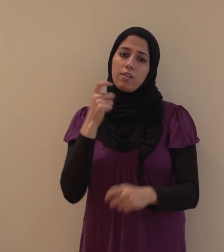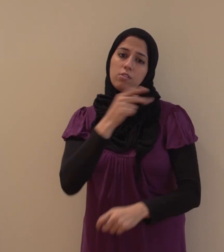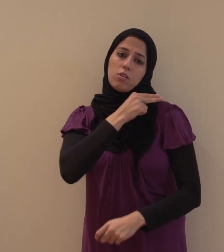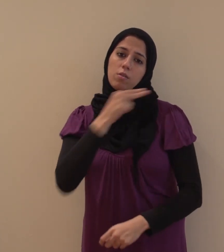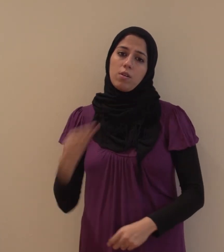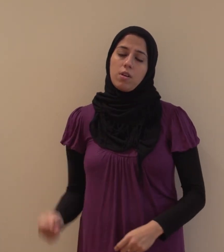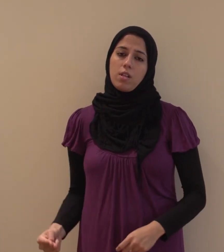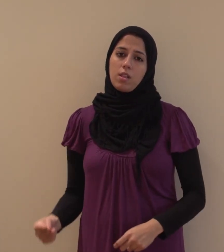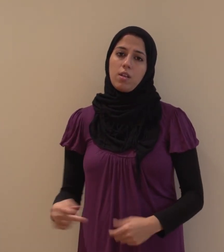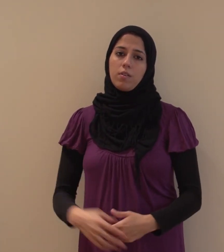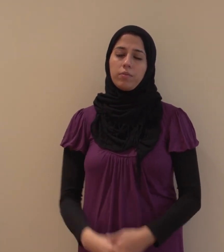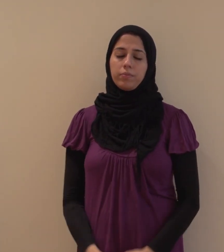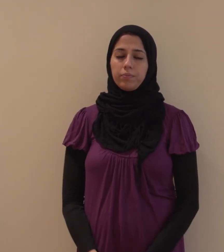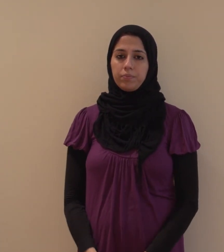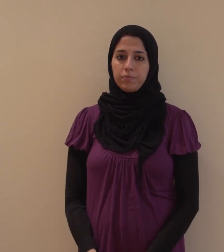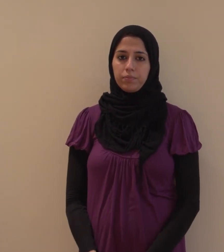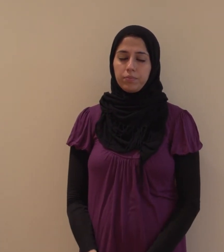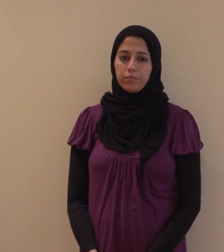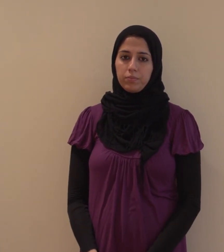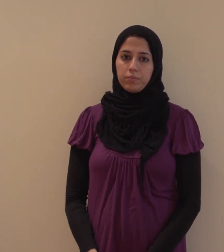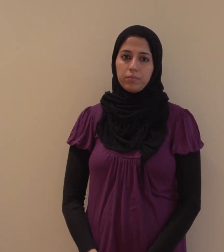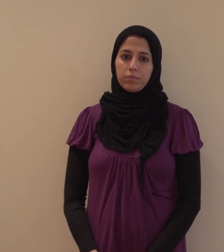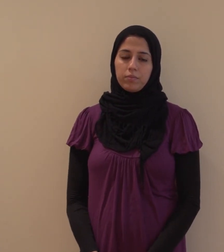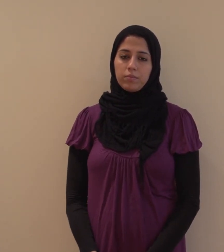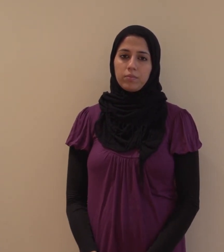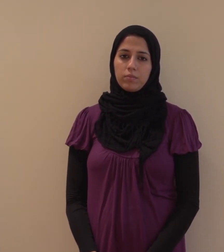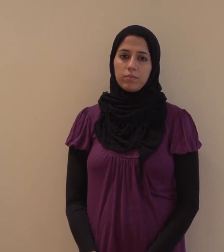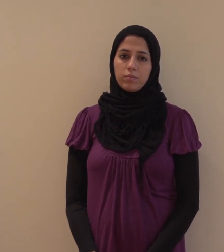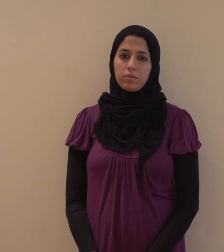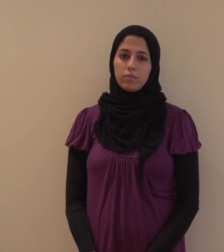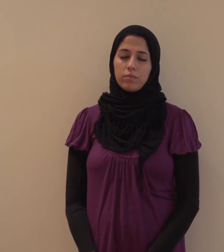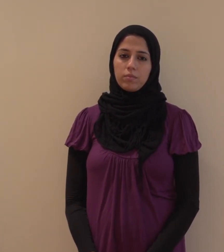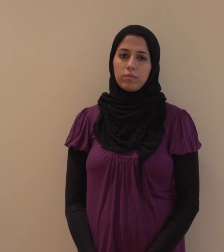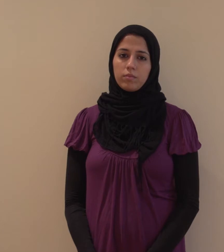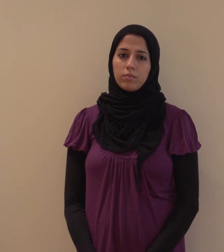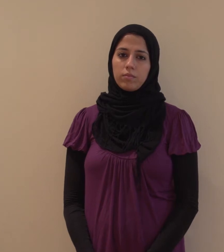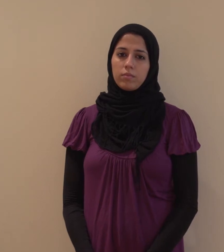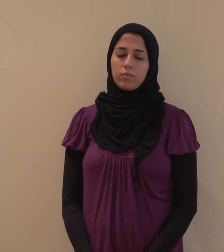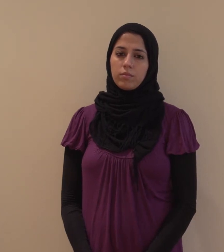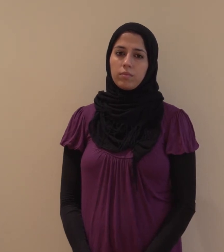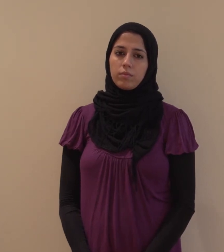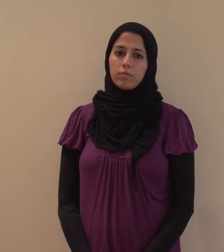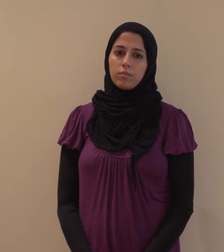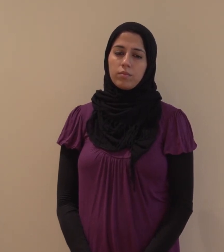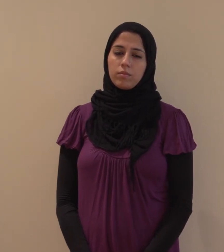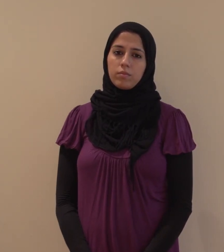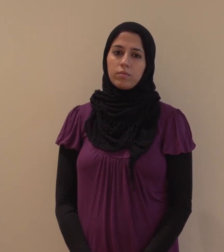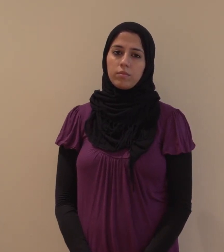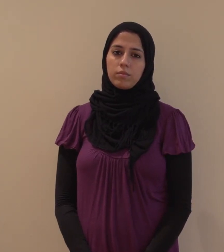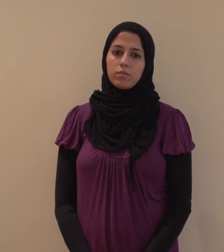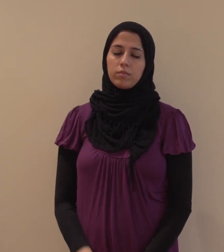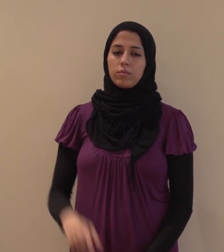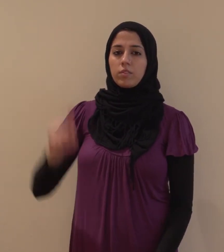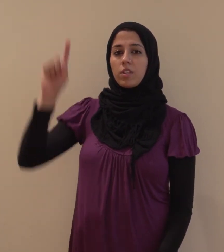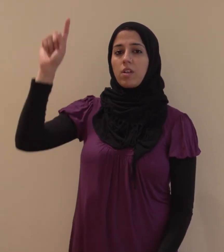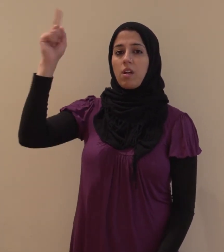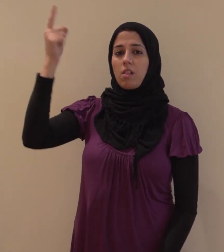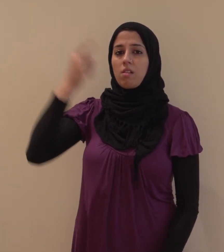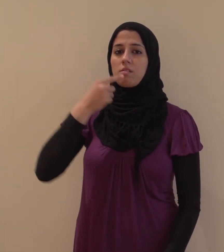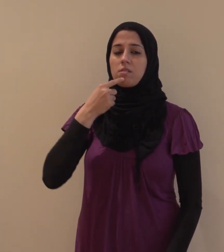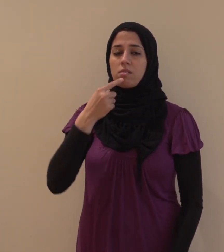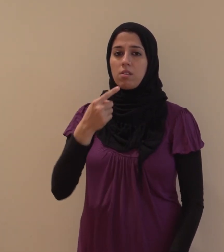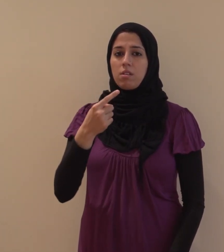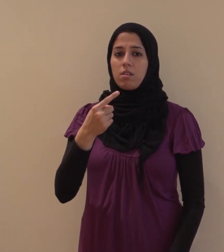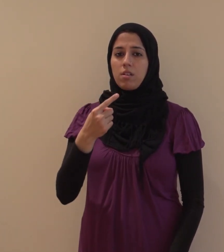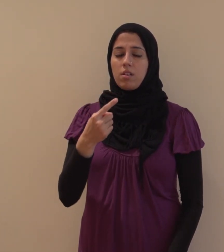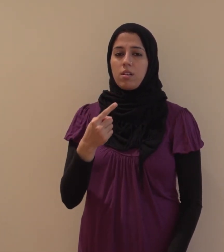that that Allah subhanahu wa ta'ala, at every time of breaking the fast, he frees